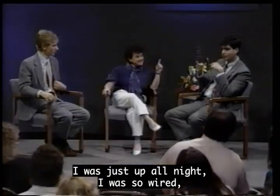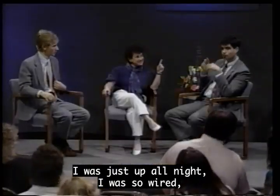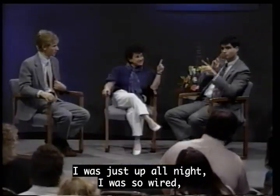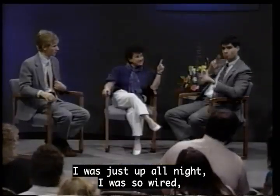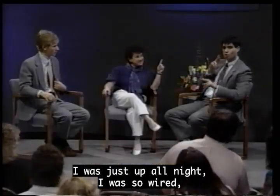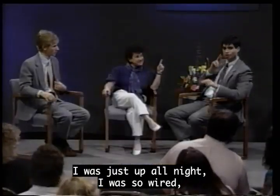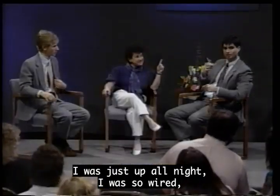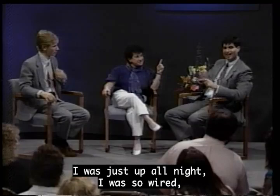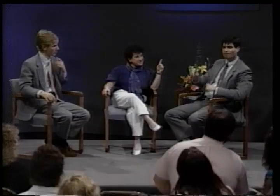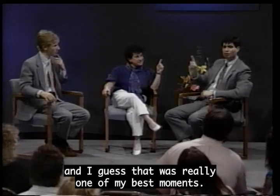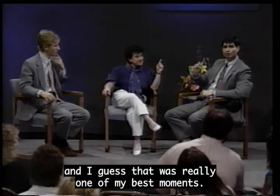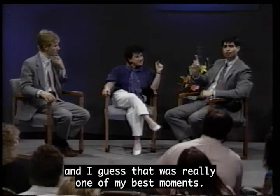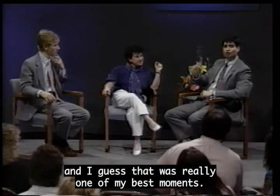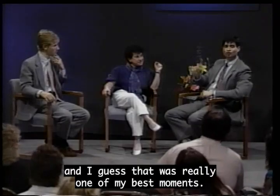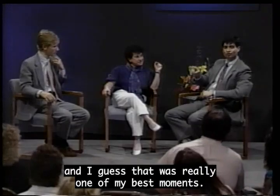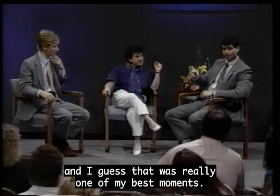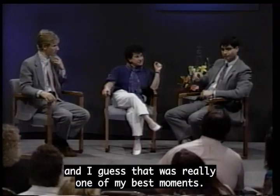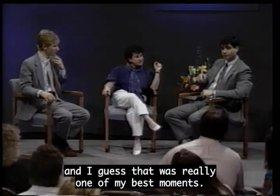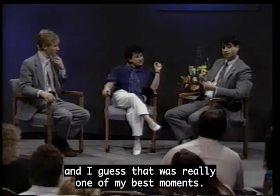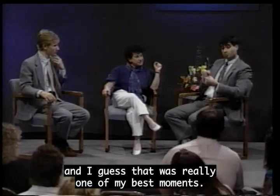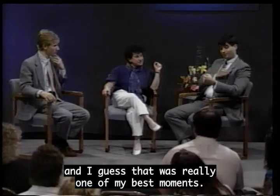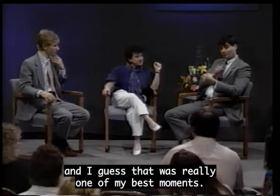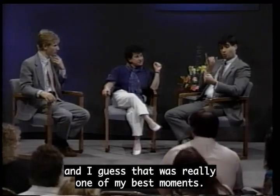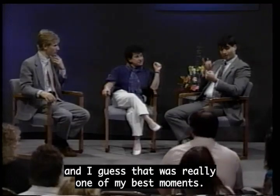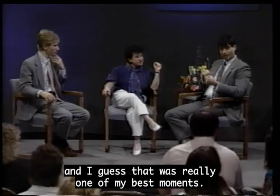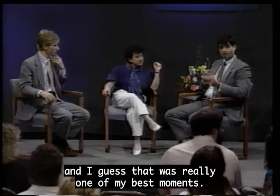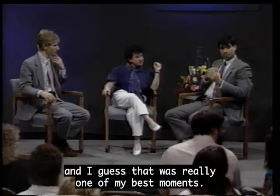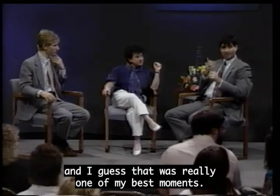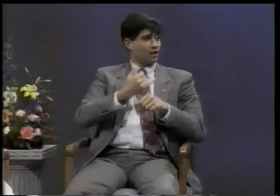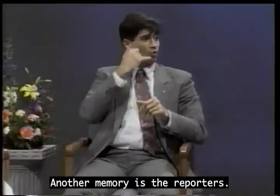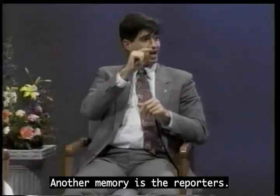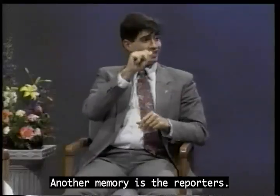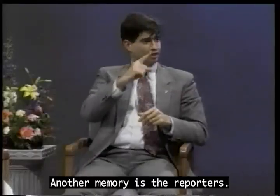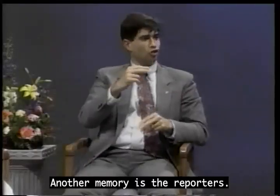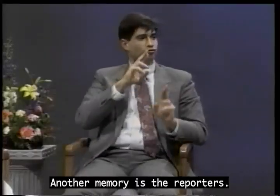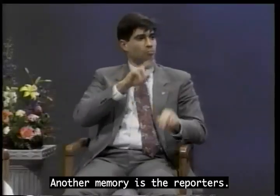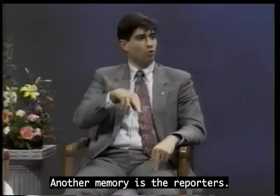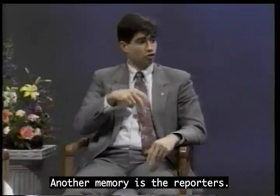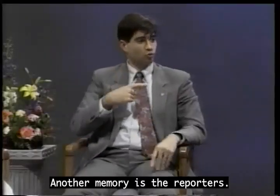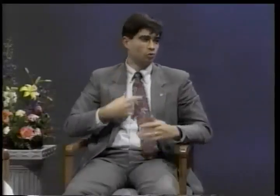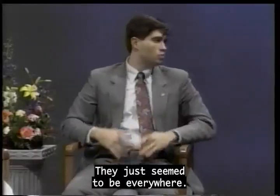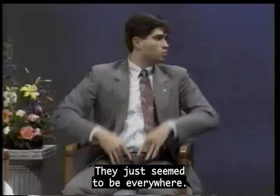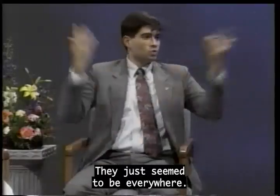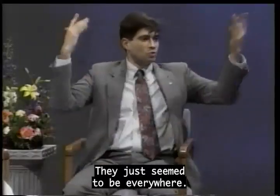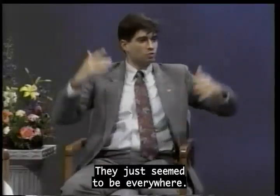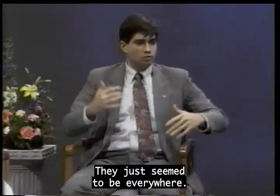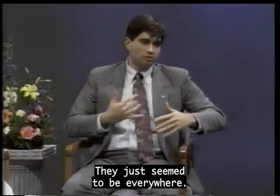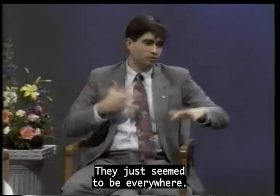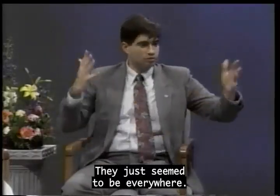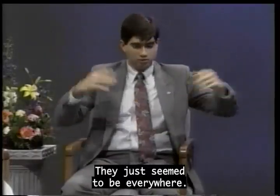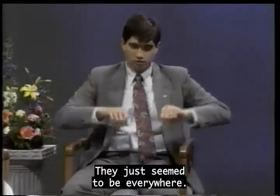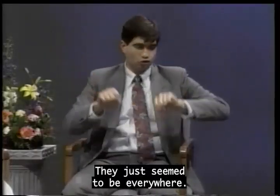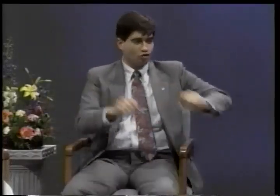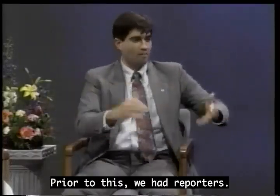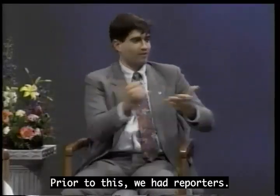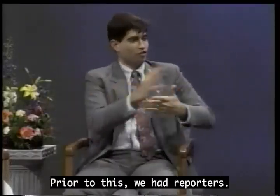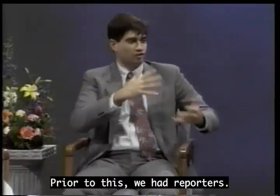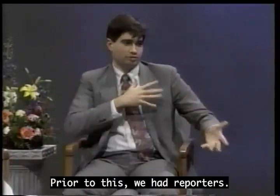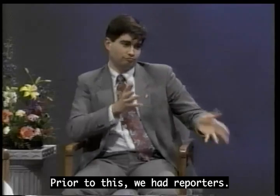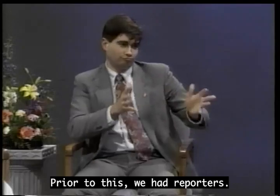moments. Another memory is the reporters. They just seemed to be everywhere. Prior to this, we had reporters,